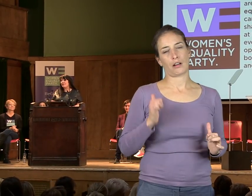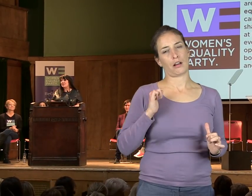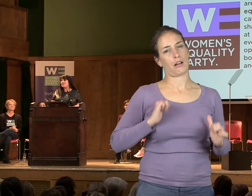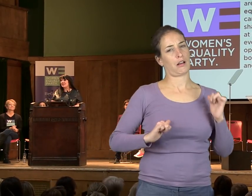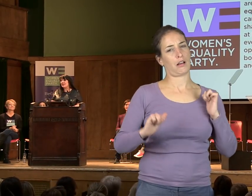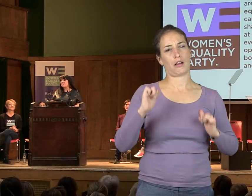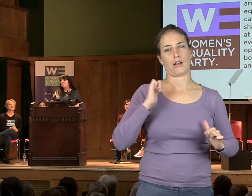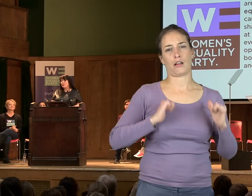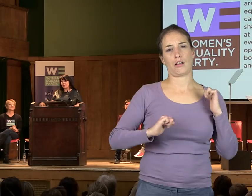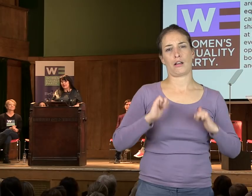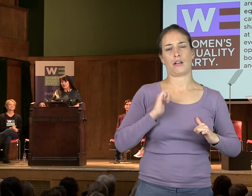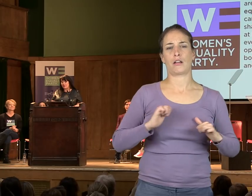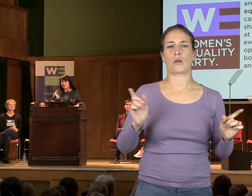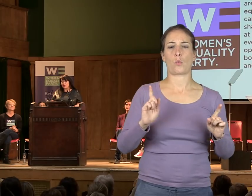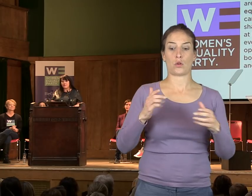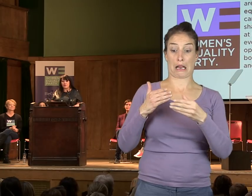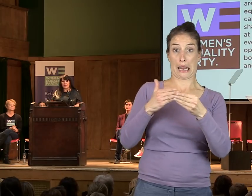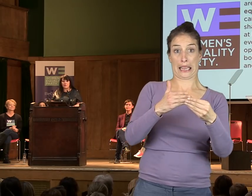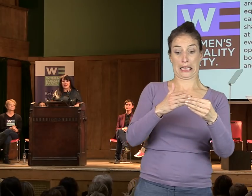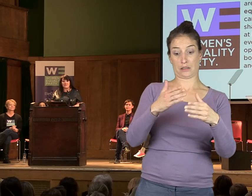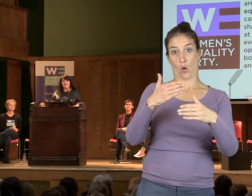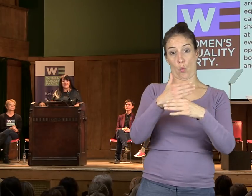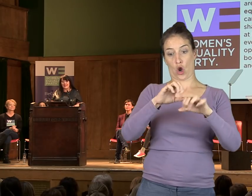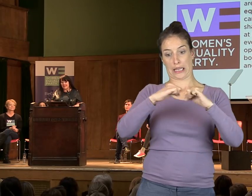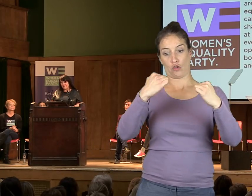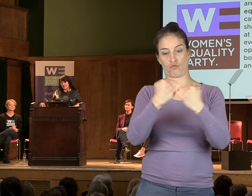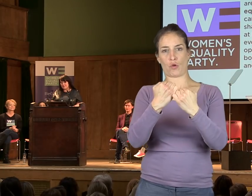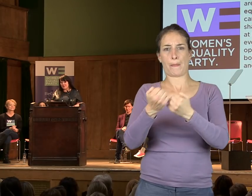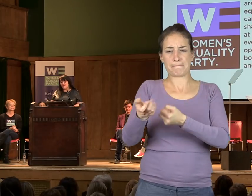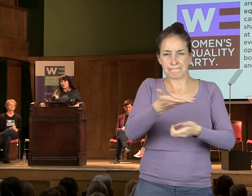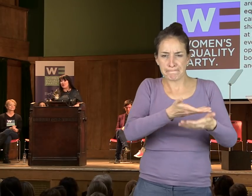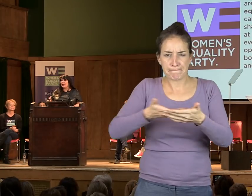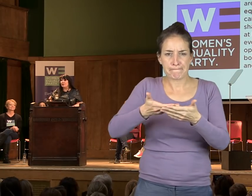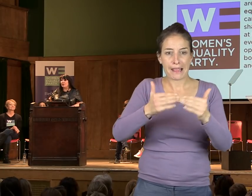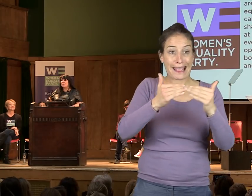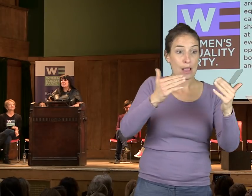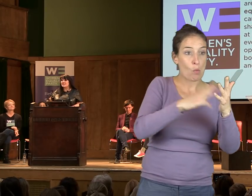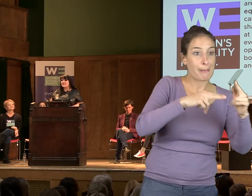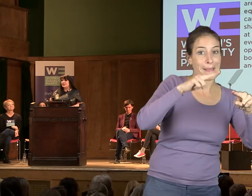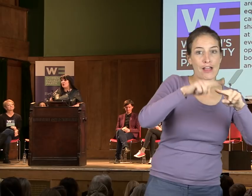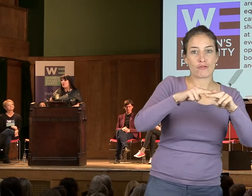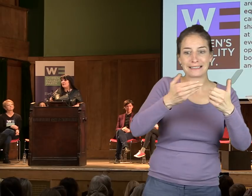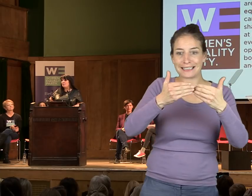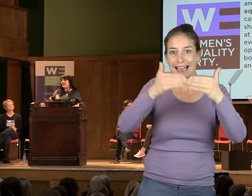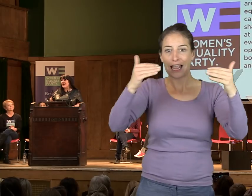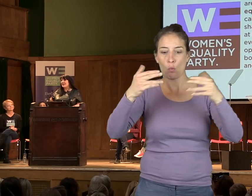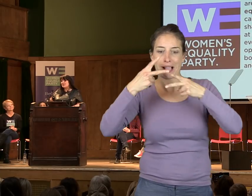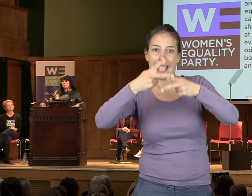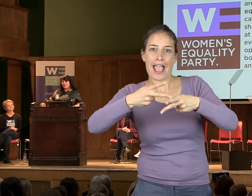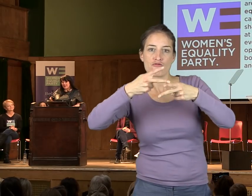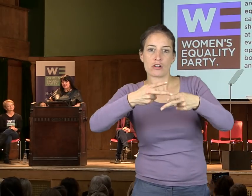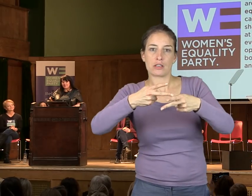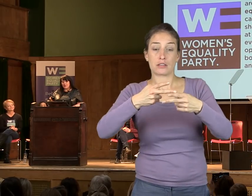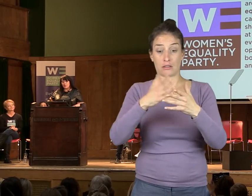been my privilege to lead on the Working Group for Equal Parenting and Caregiving. The working group, consisting of men